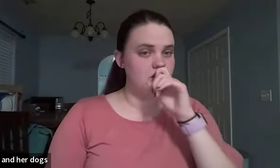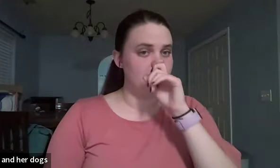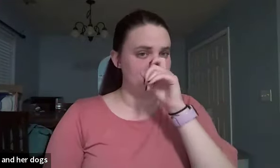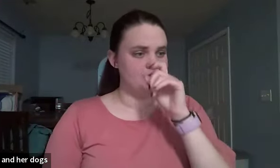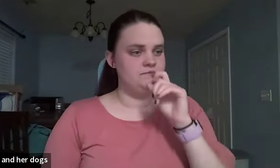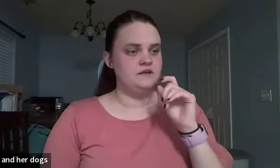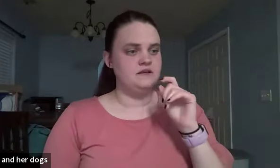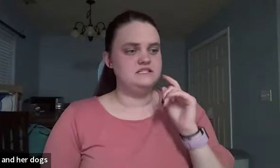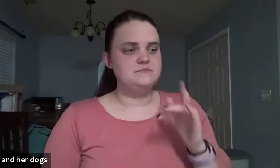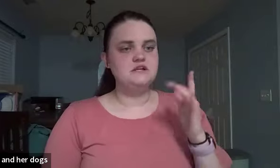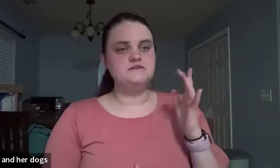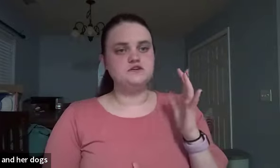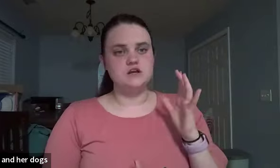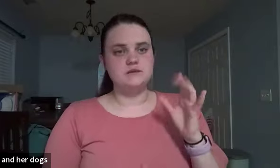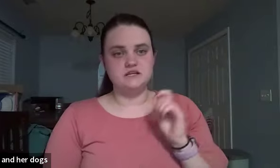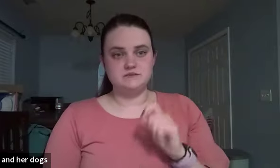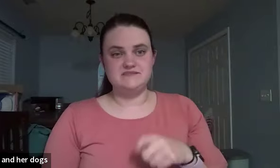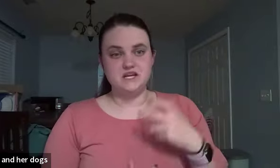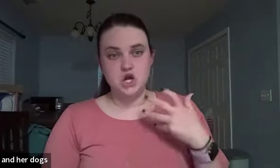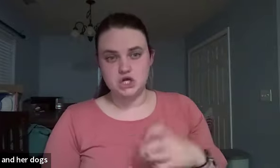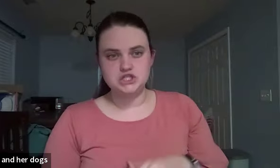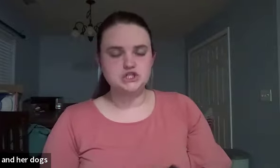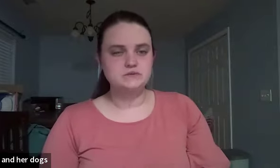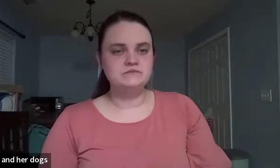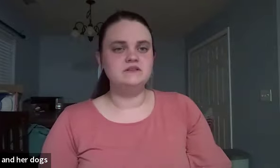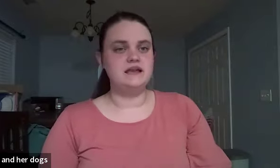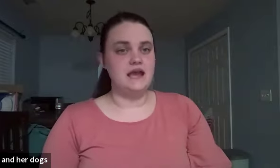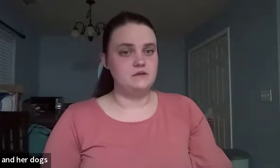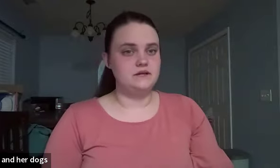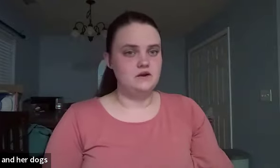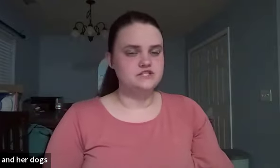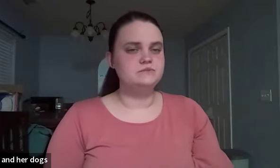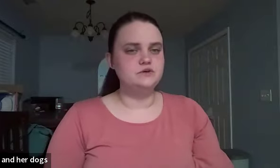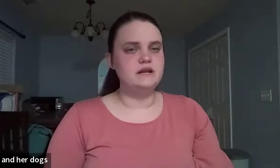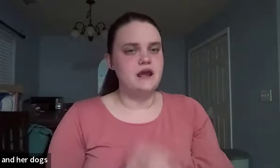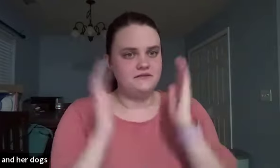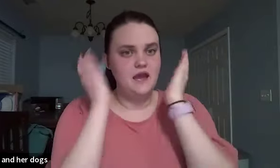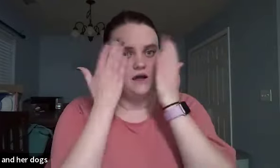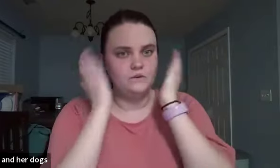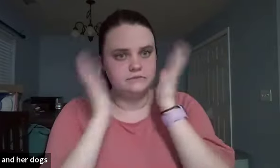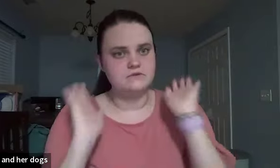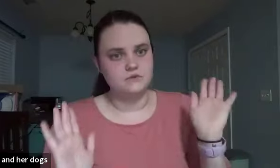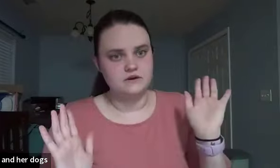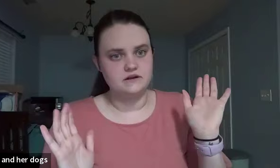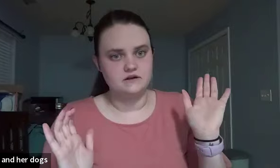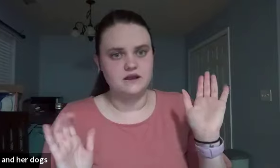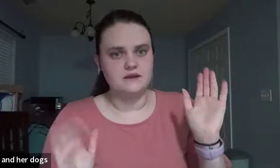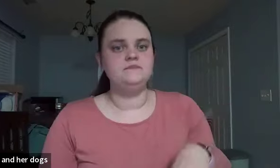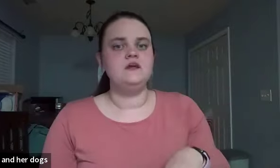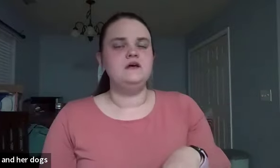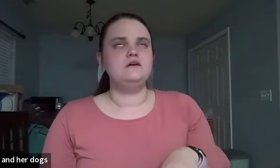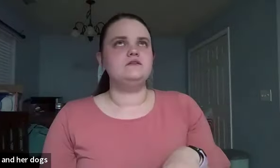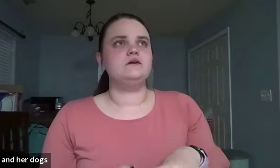well. Typically, if you're talking about a specific costume, like a Halloween costume, you would add the Halloween before it, okay? There